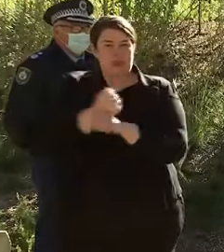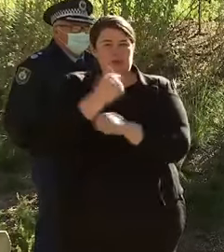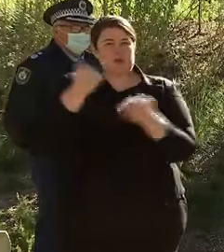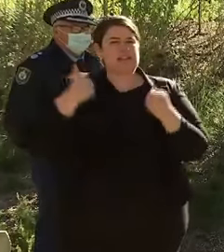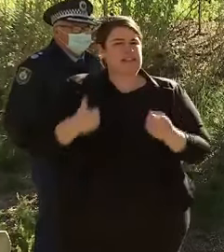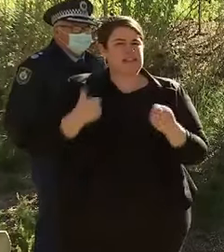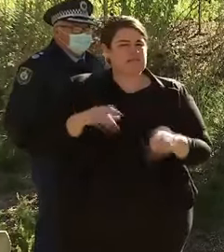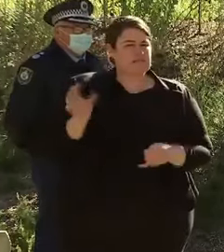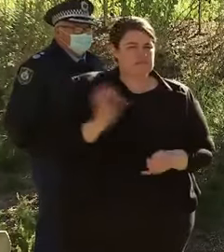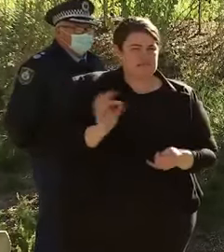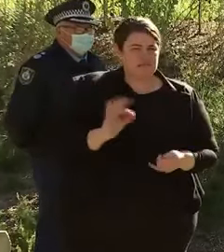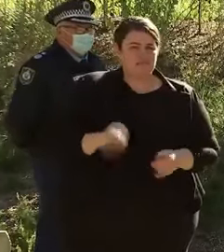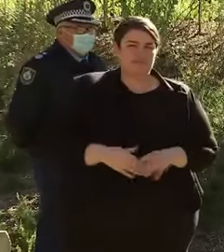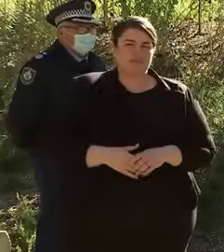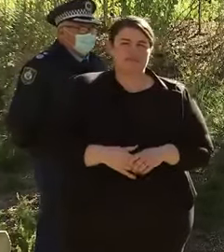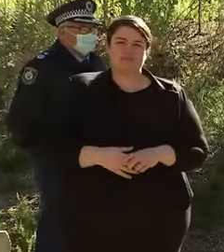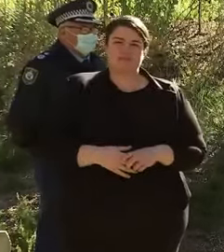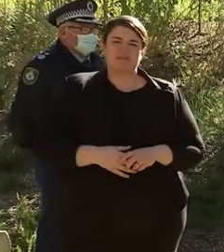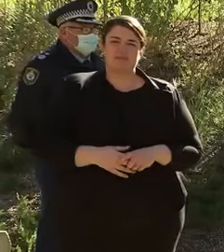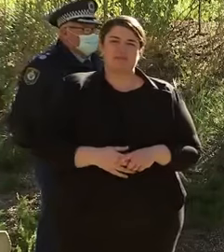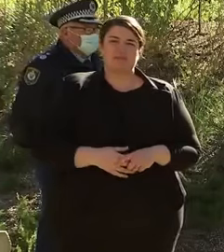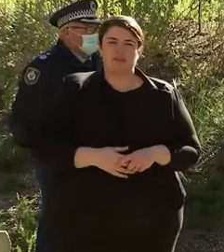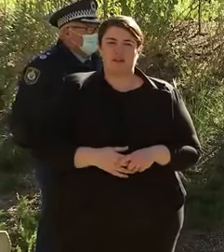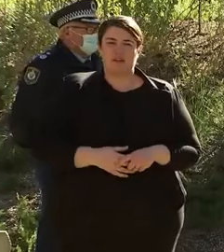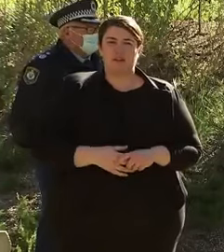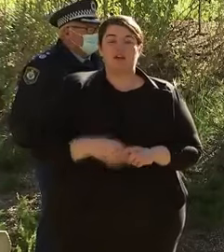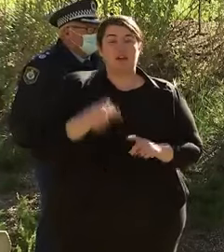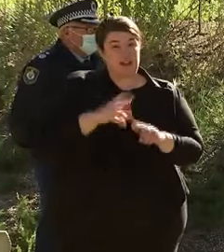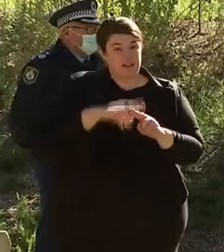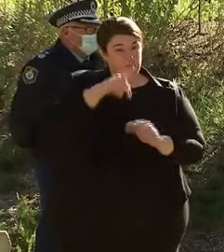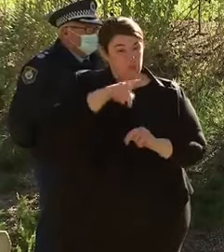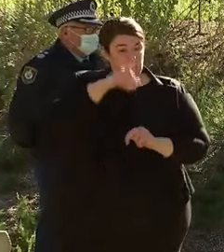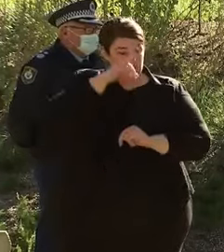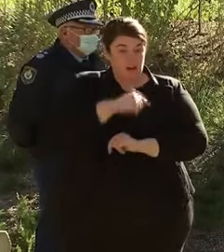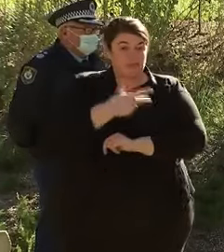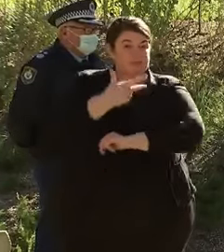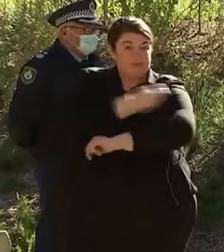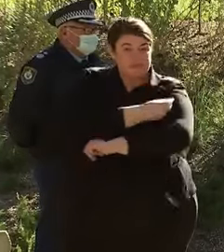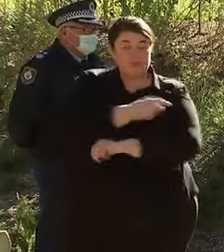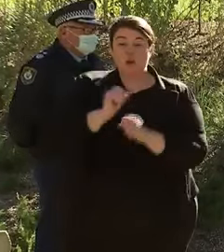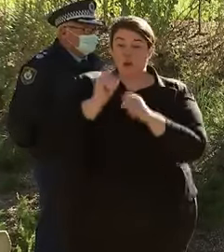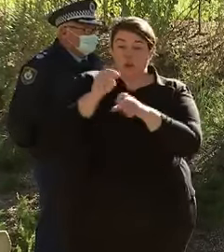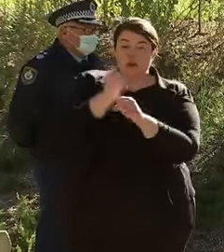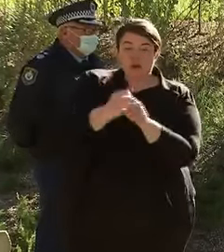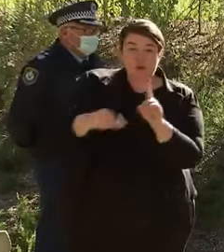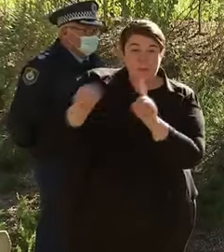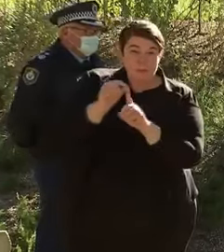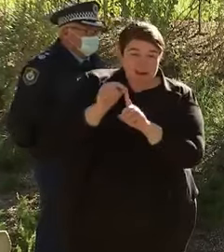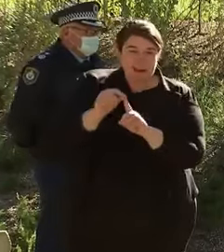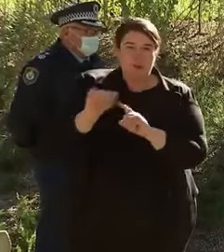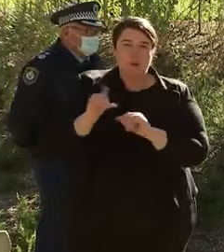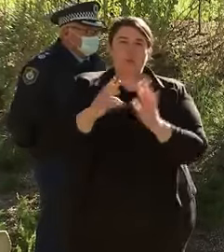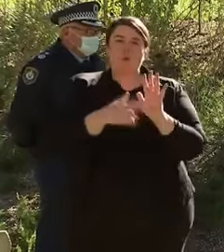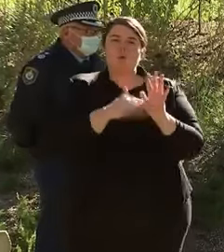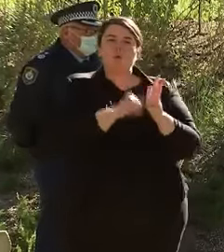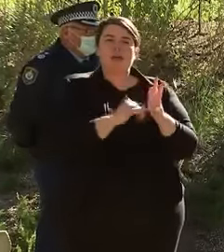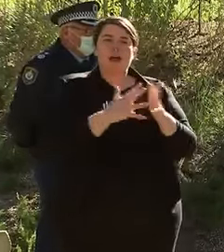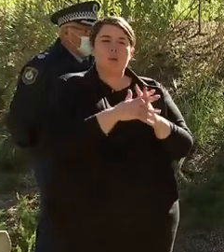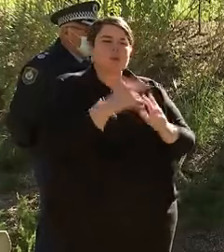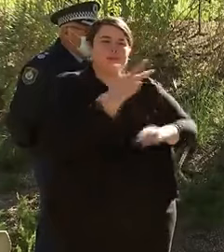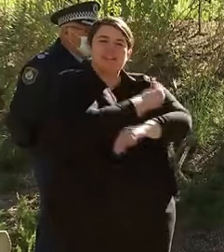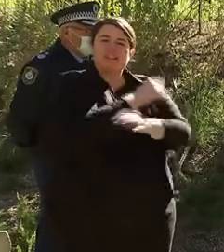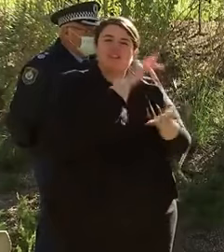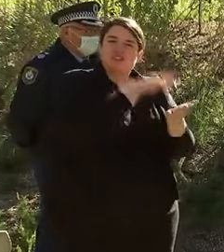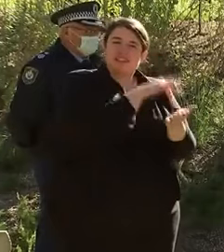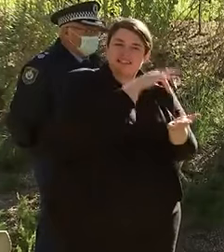experts. And can I also encourage those of you who are eligible for the vaccines to go to your GP or to the New South Wales health hubs.